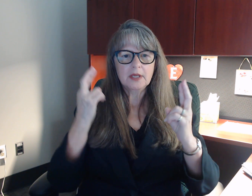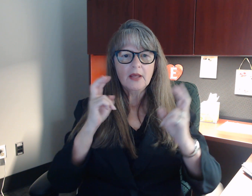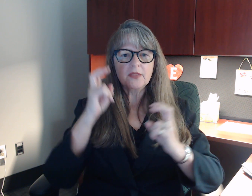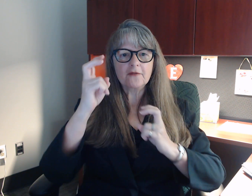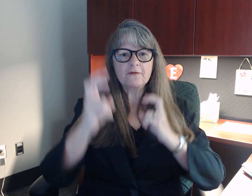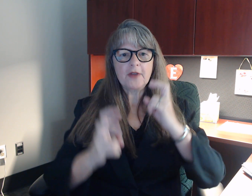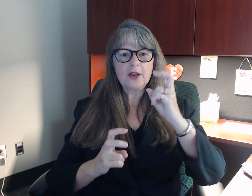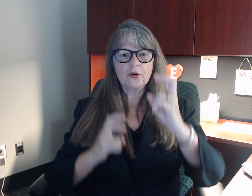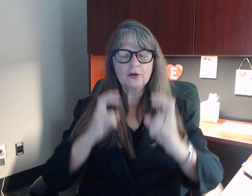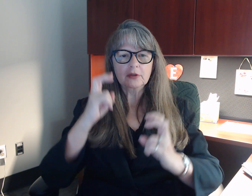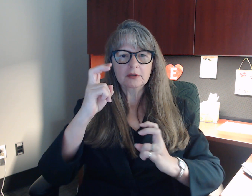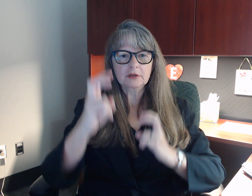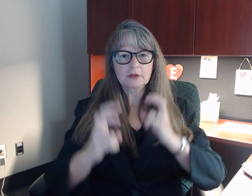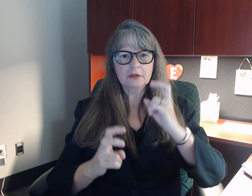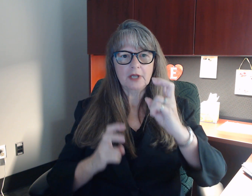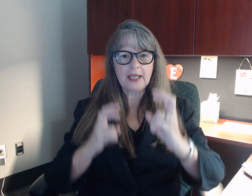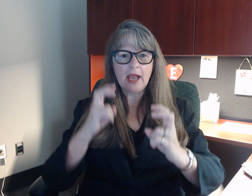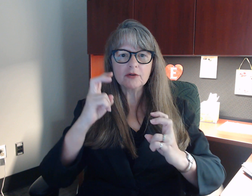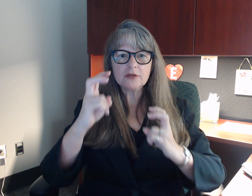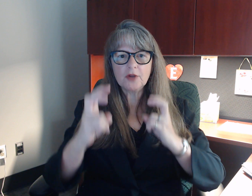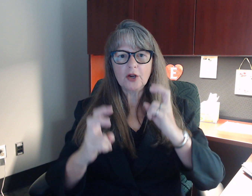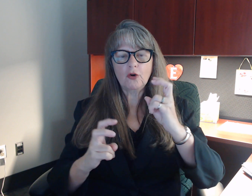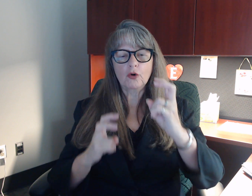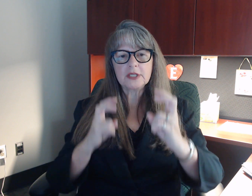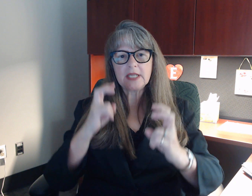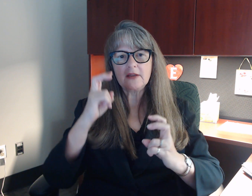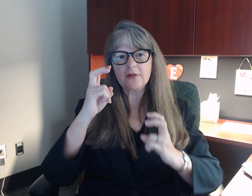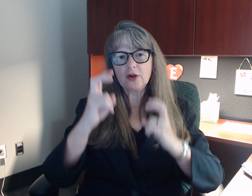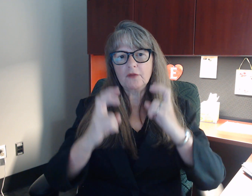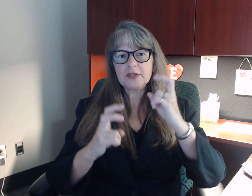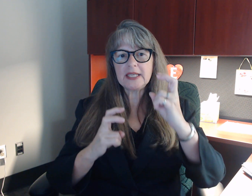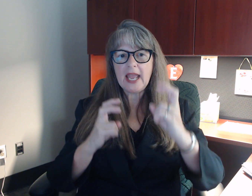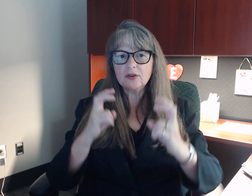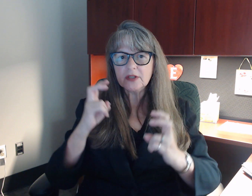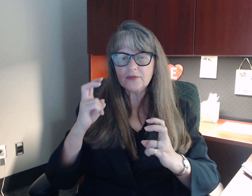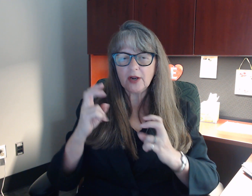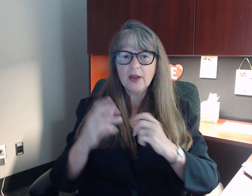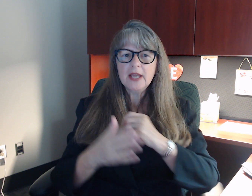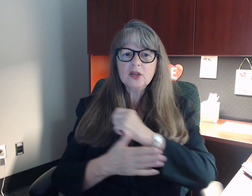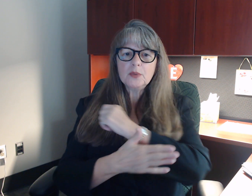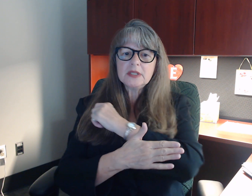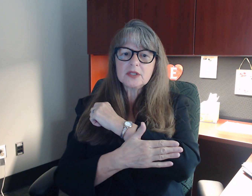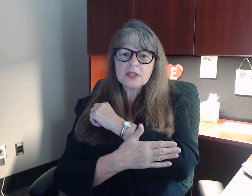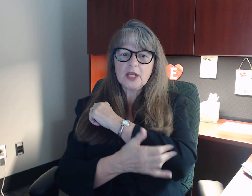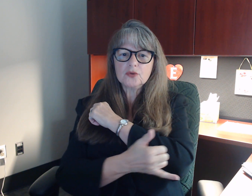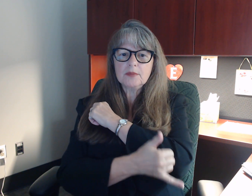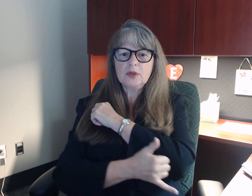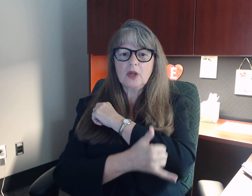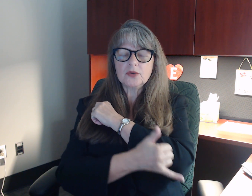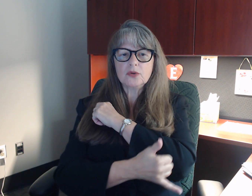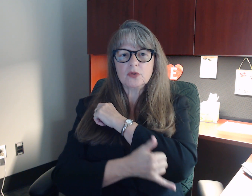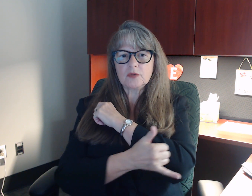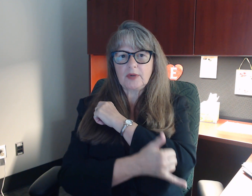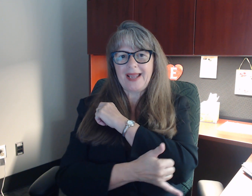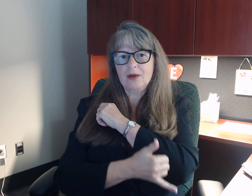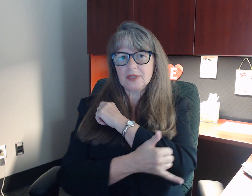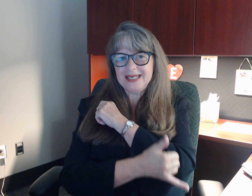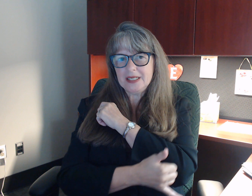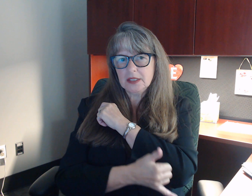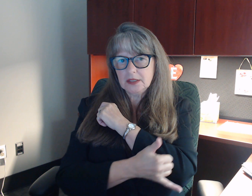the fair, a county fair or a state fair. And if it's a county fair, we did this as country, but you also do this for county